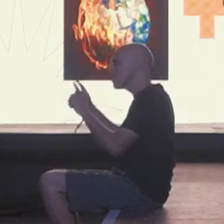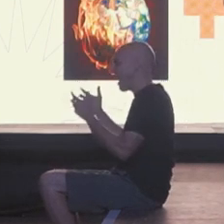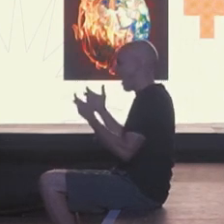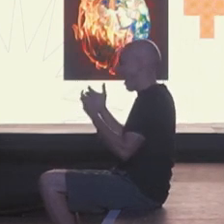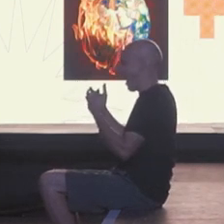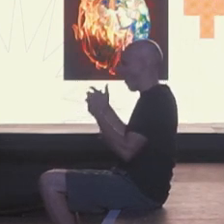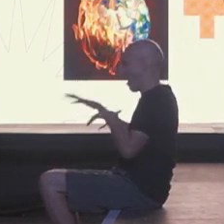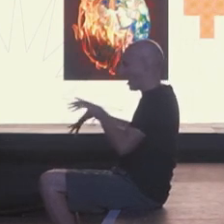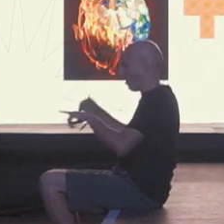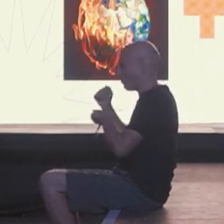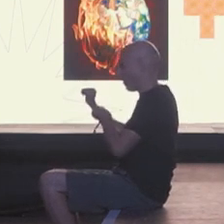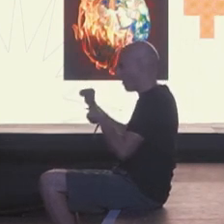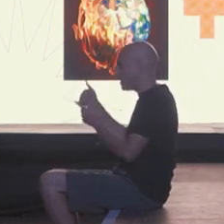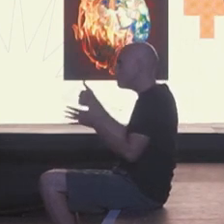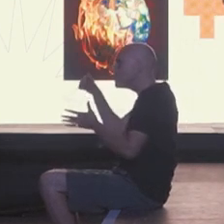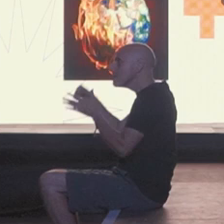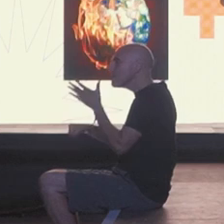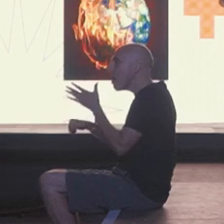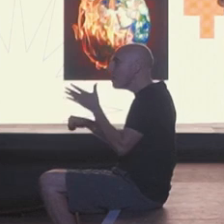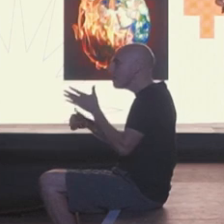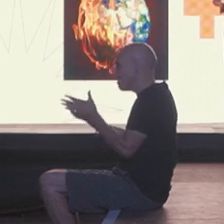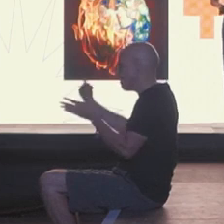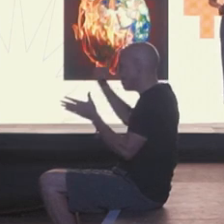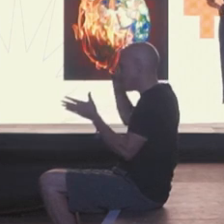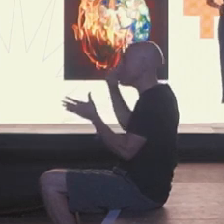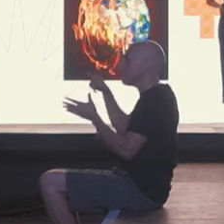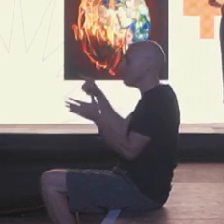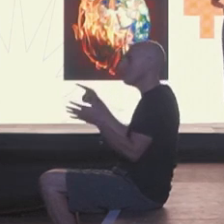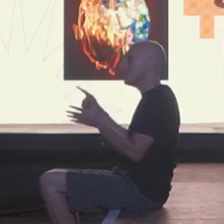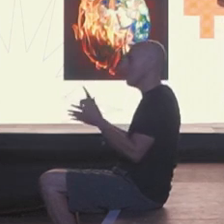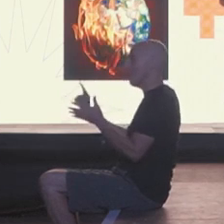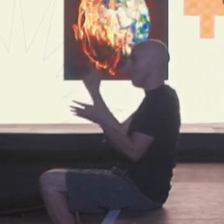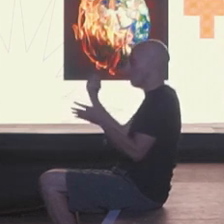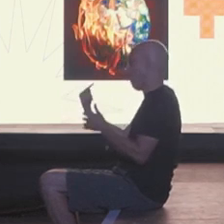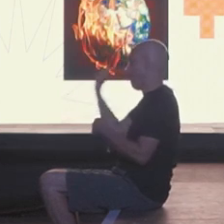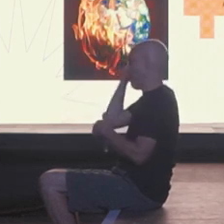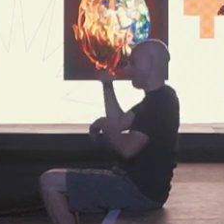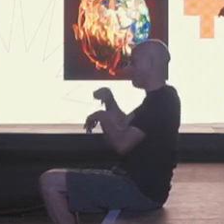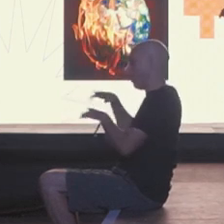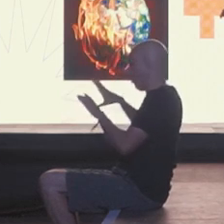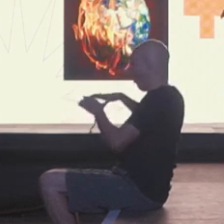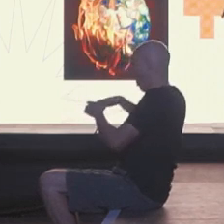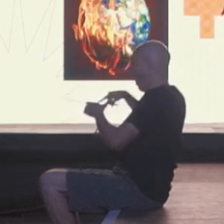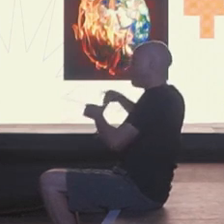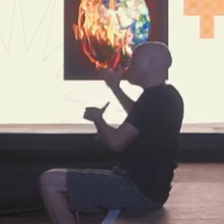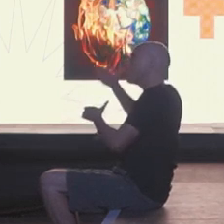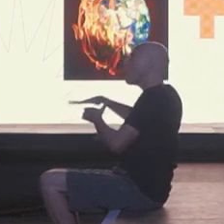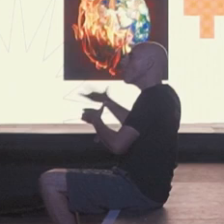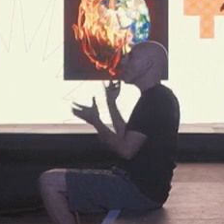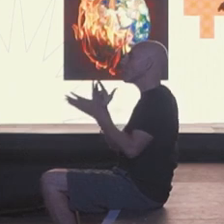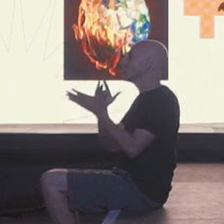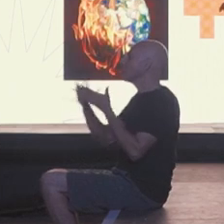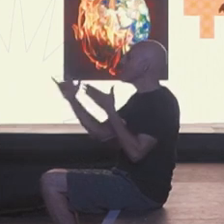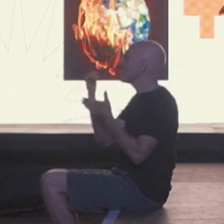be. So Animal Rebellion started when a group of people who at the time were in Extinction Rebellion, and if you don't